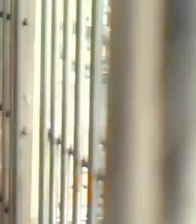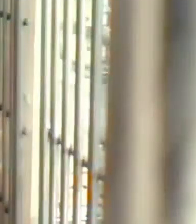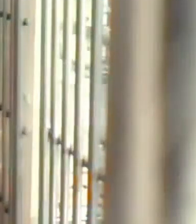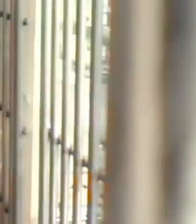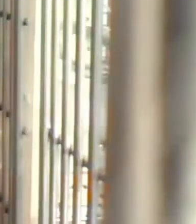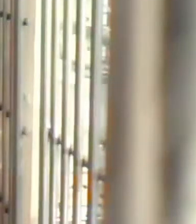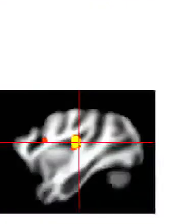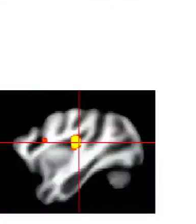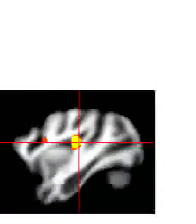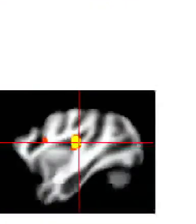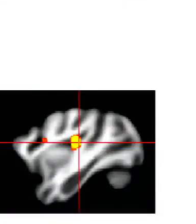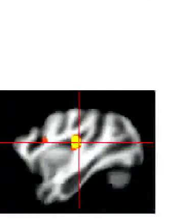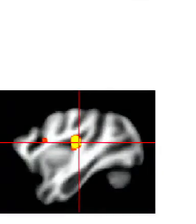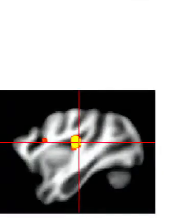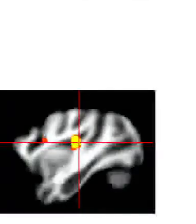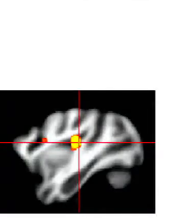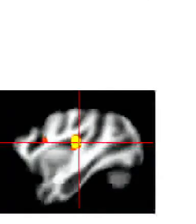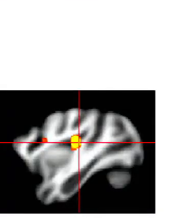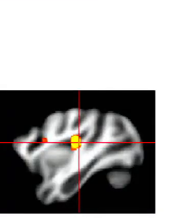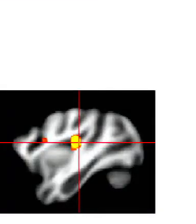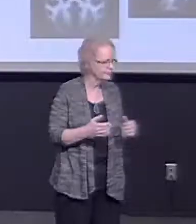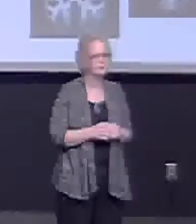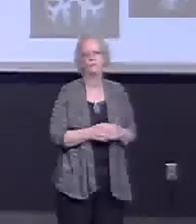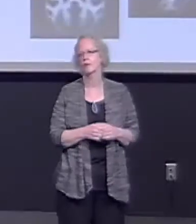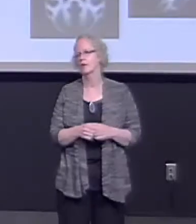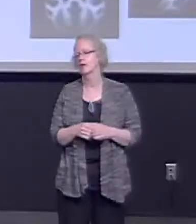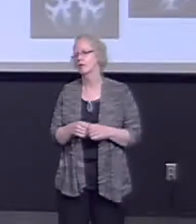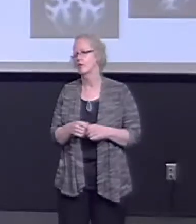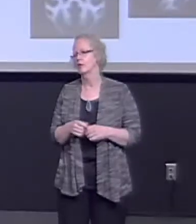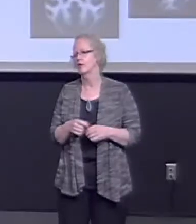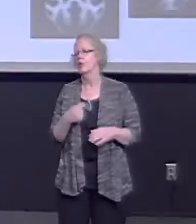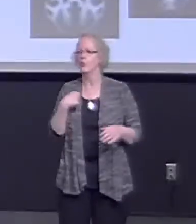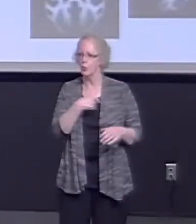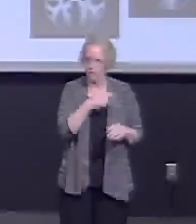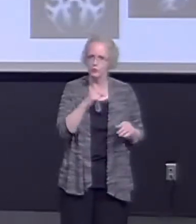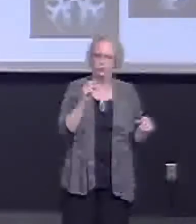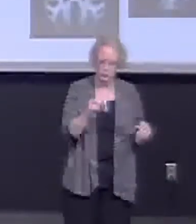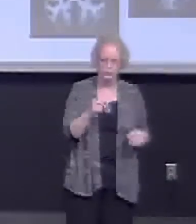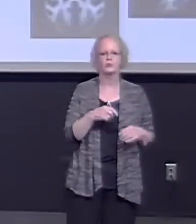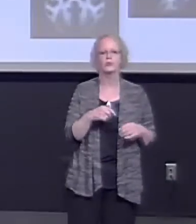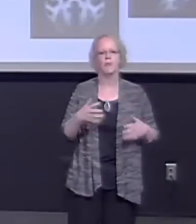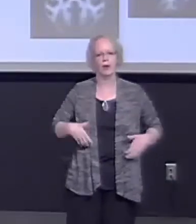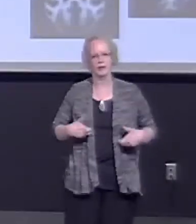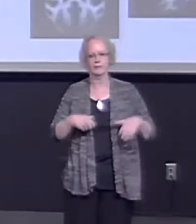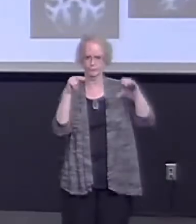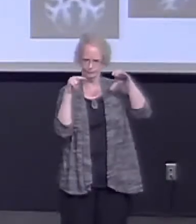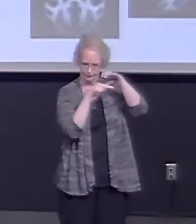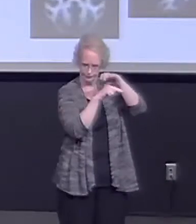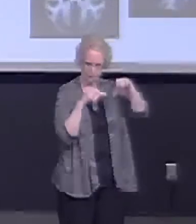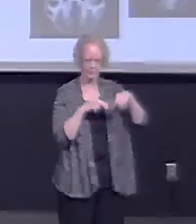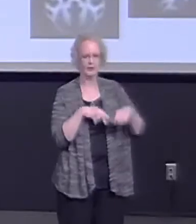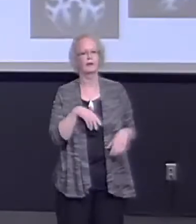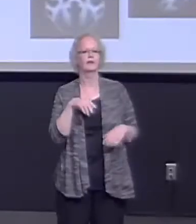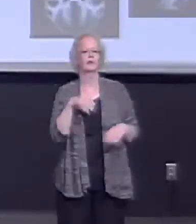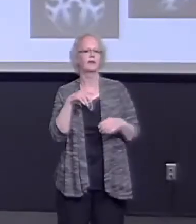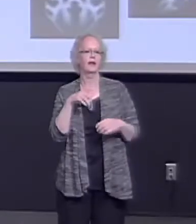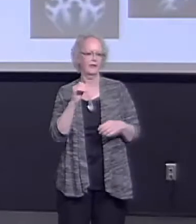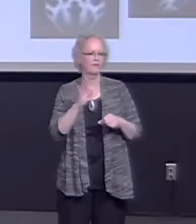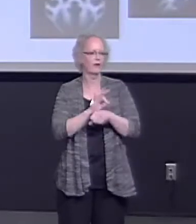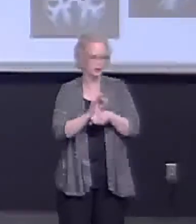where do we get with this? We do put the monkey into the scanner and do functional MRI, and then play